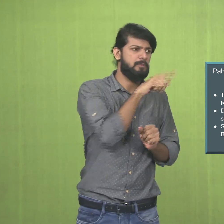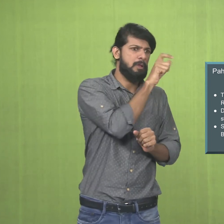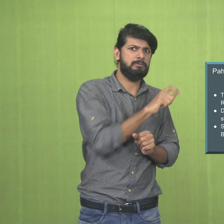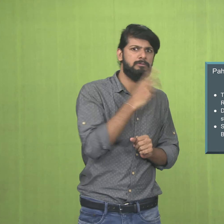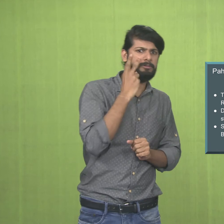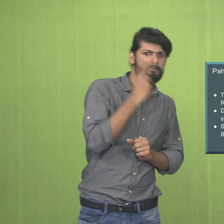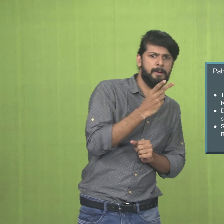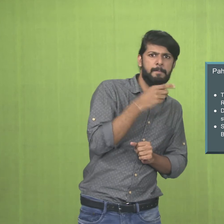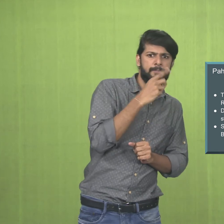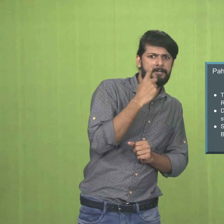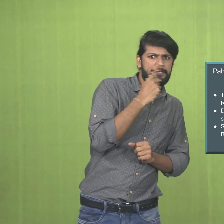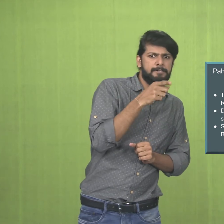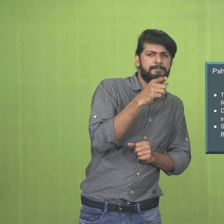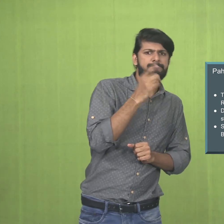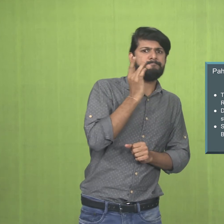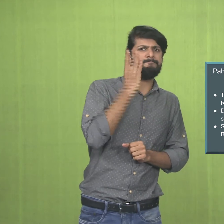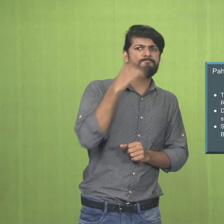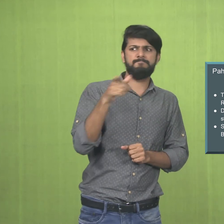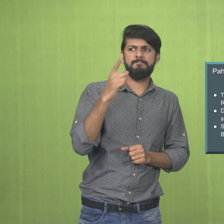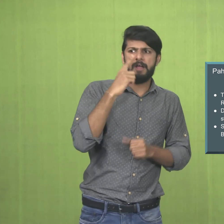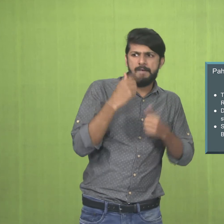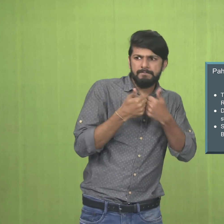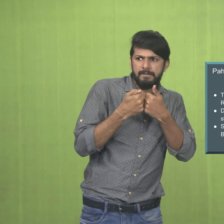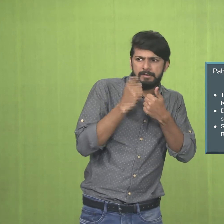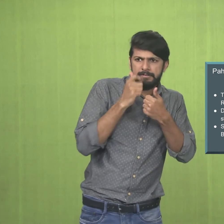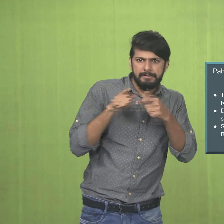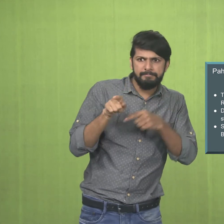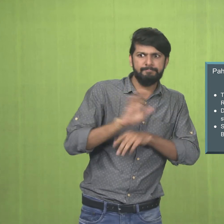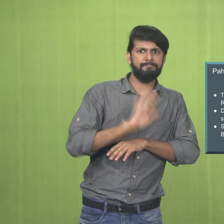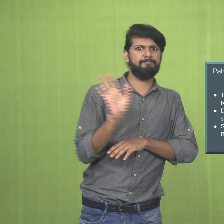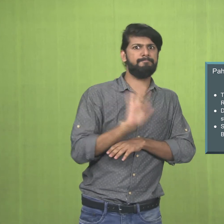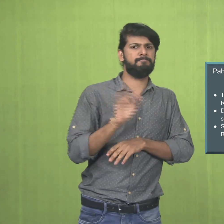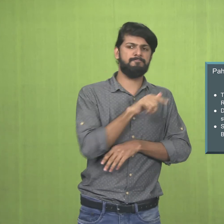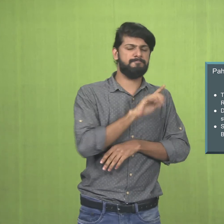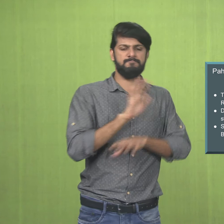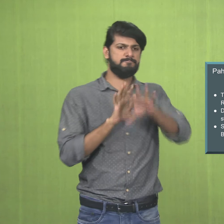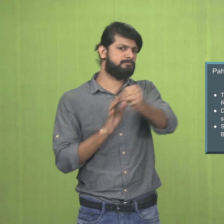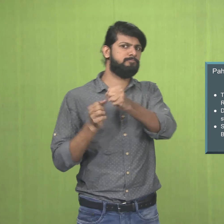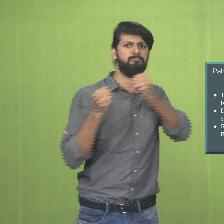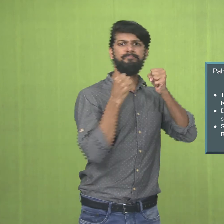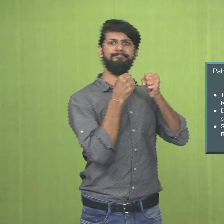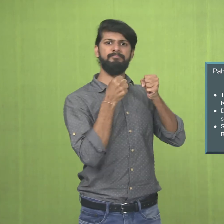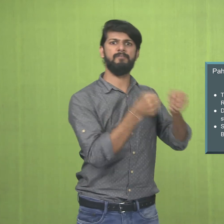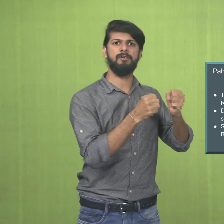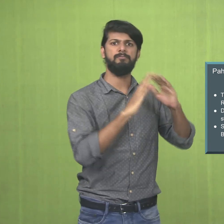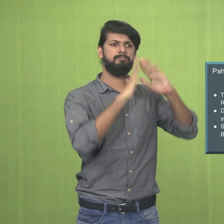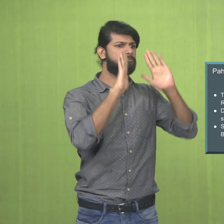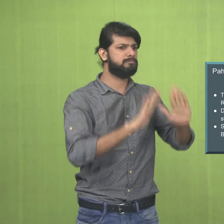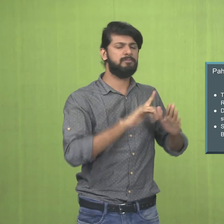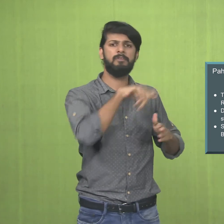Heer's family got to know and they were not happy with this relationship, and they